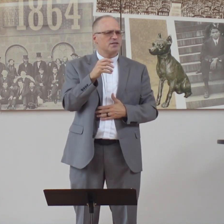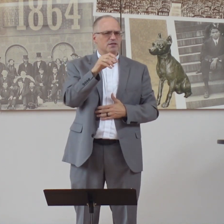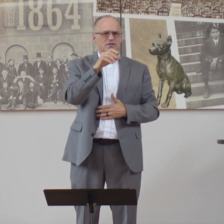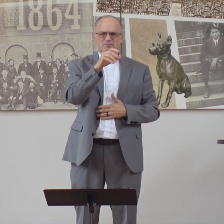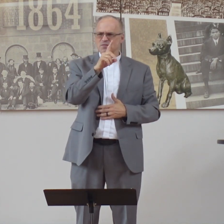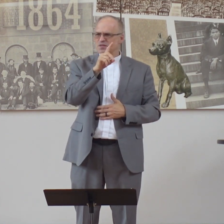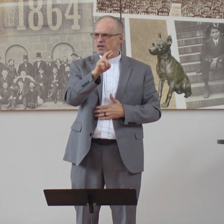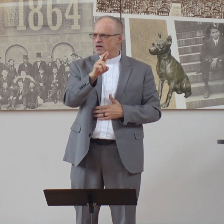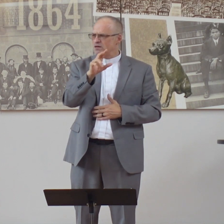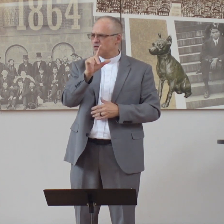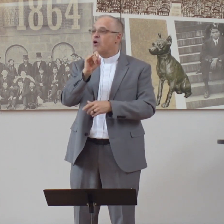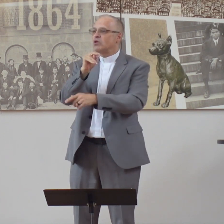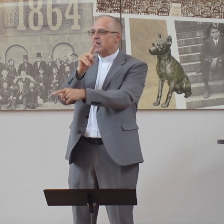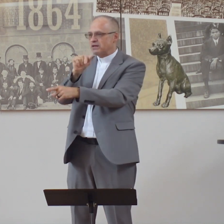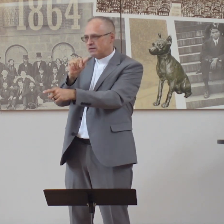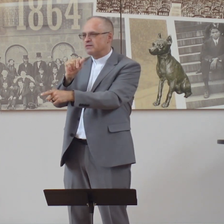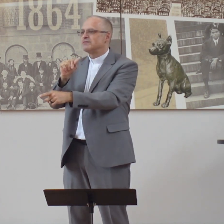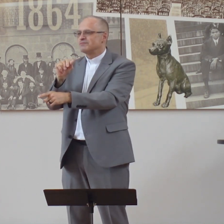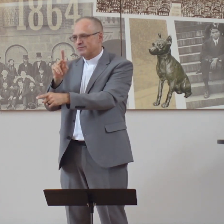I'd like to invite Dr. Linda